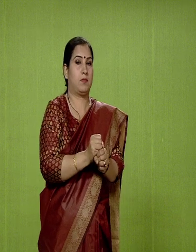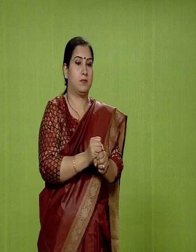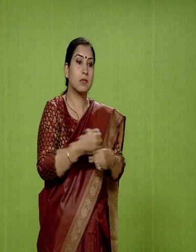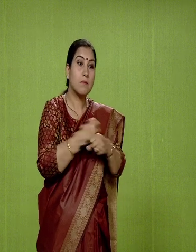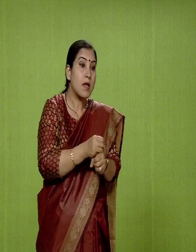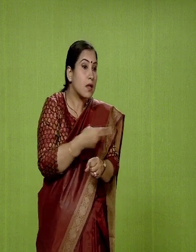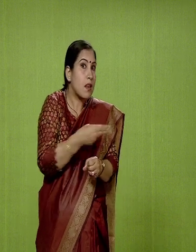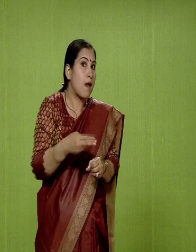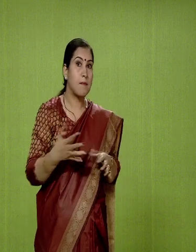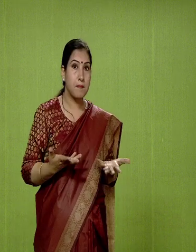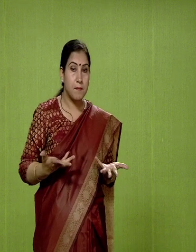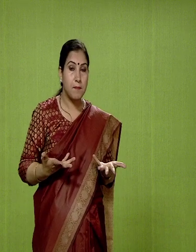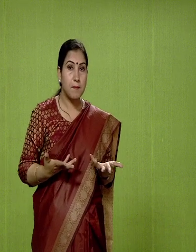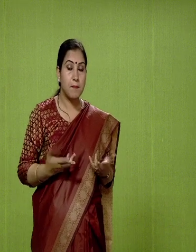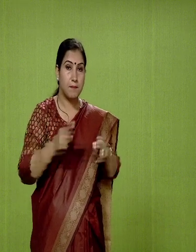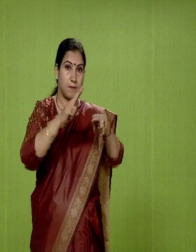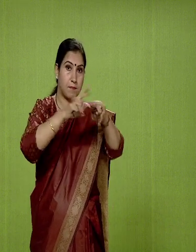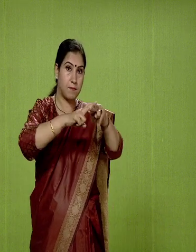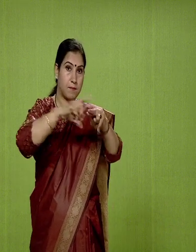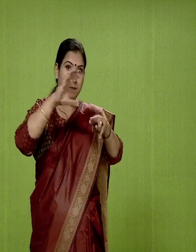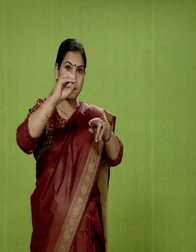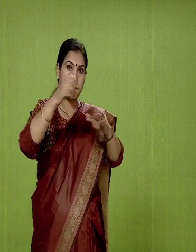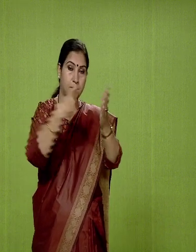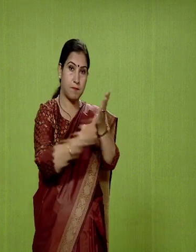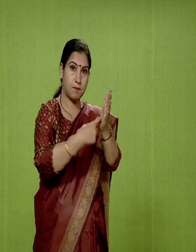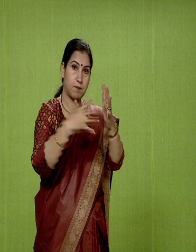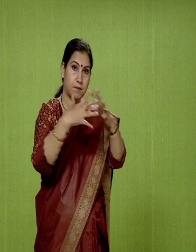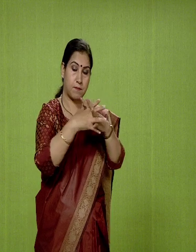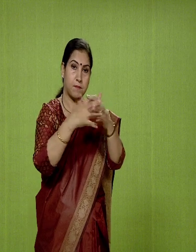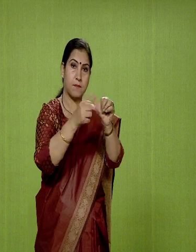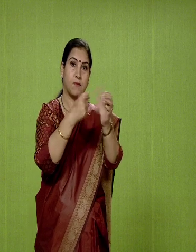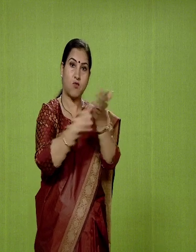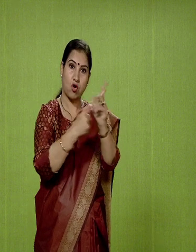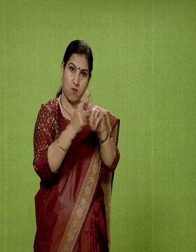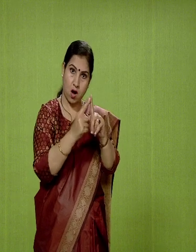as the Forward Bloc.